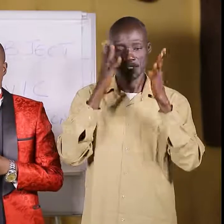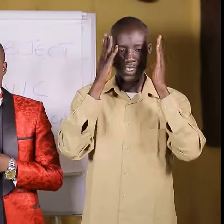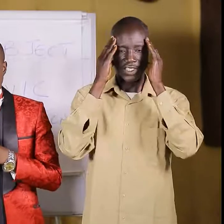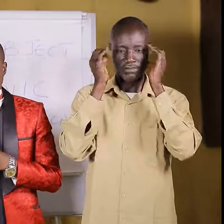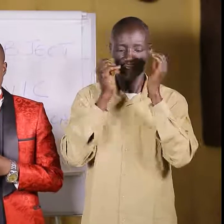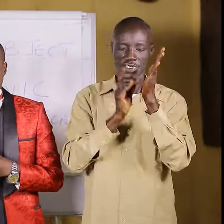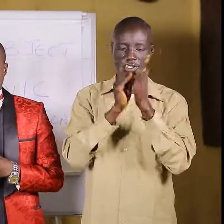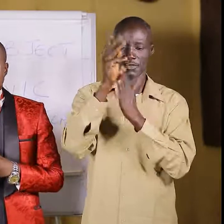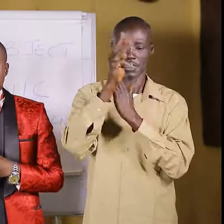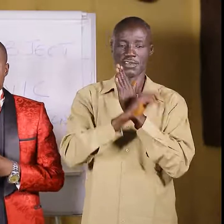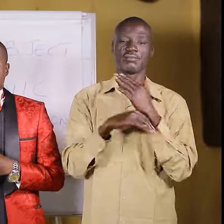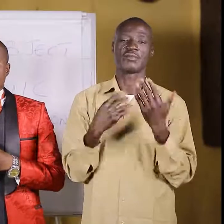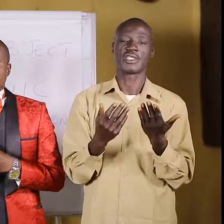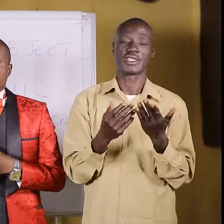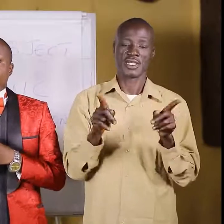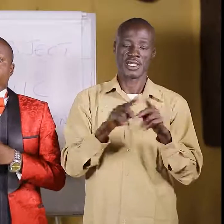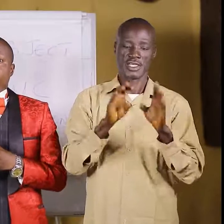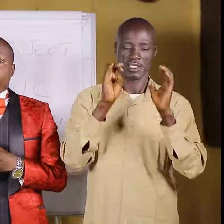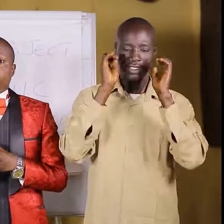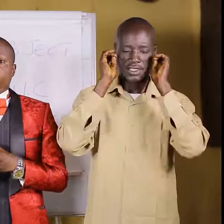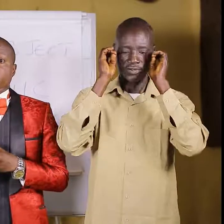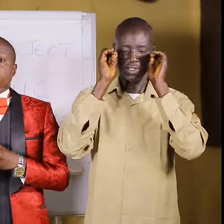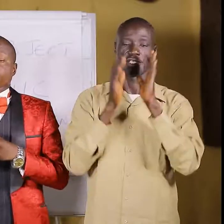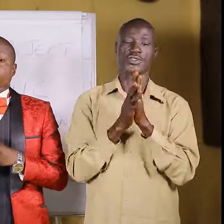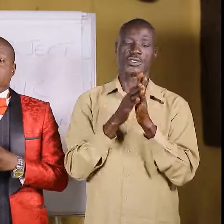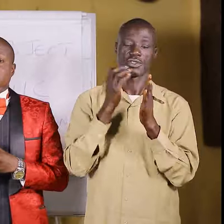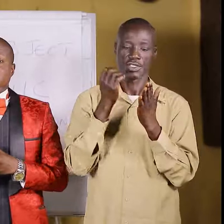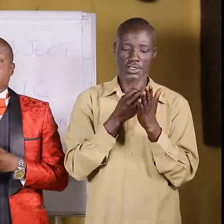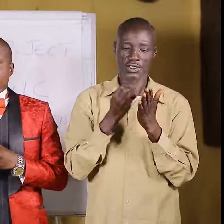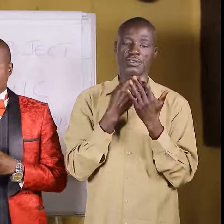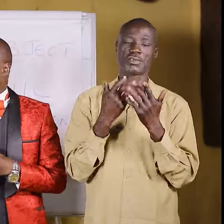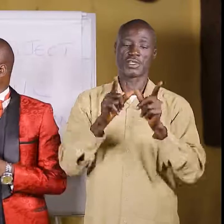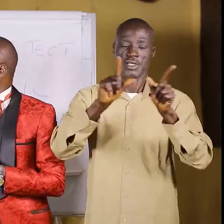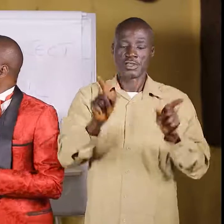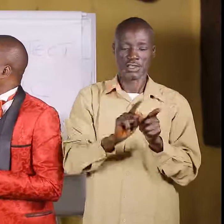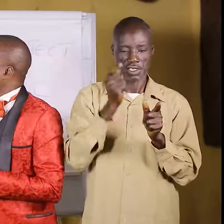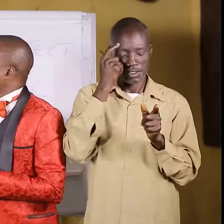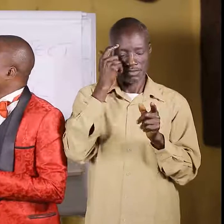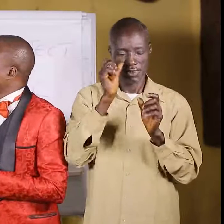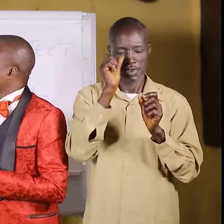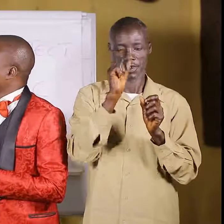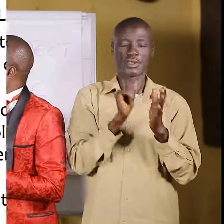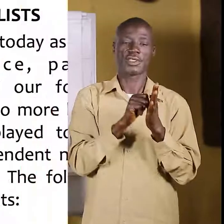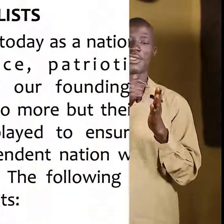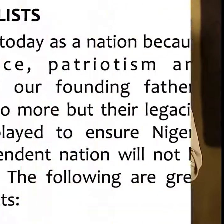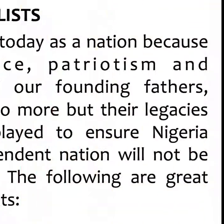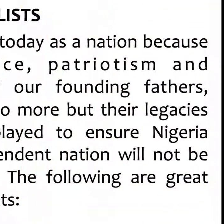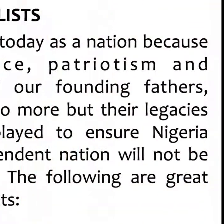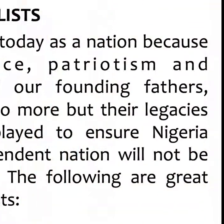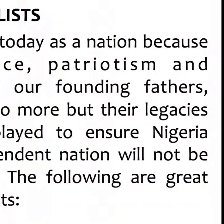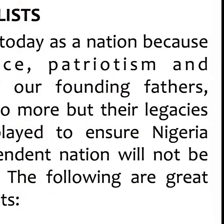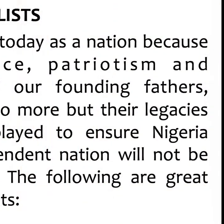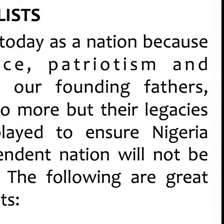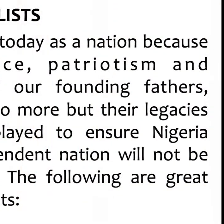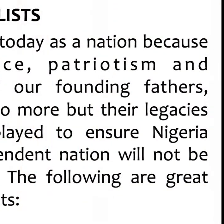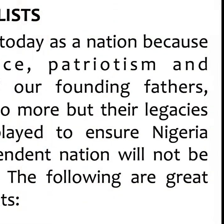sectors, like the educational sector, and even the introduction of the local government system we are now practicing. My dear